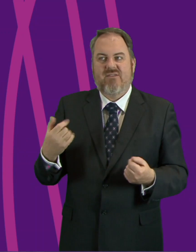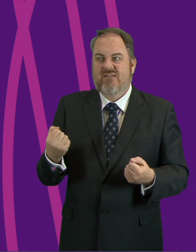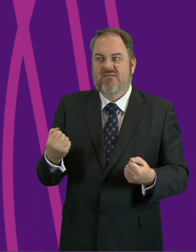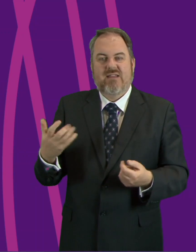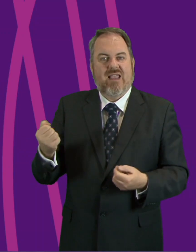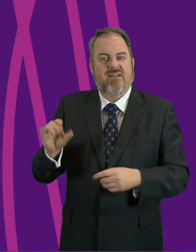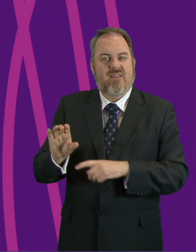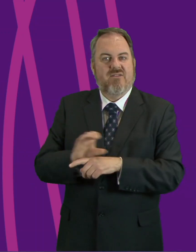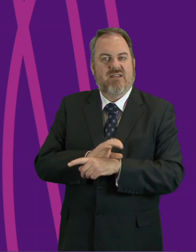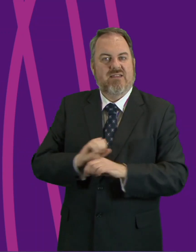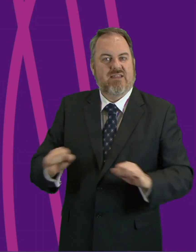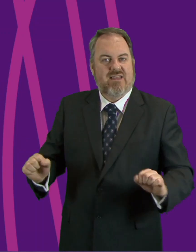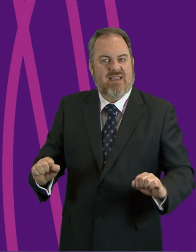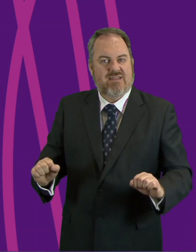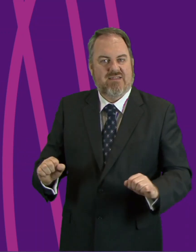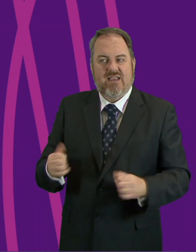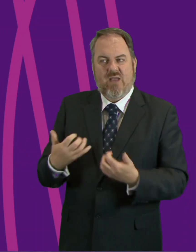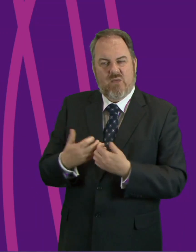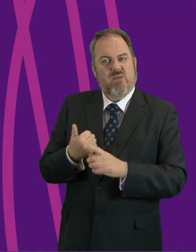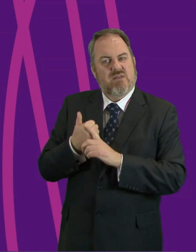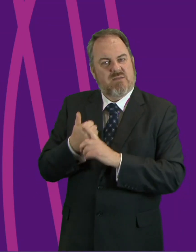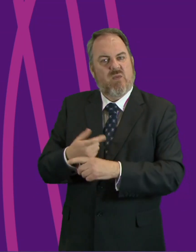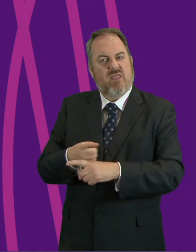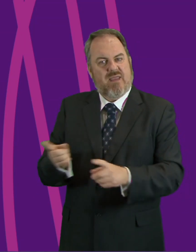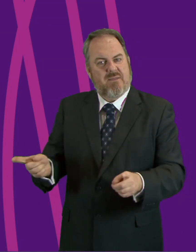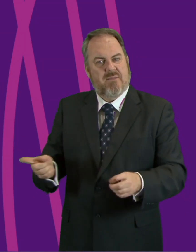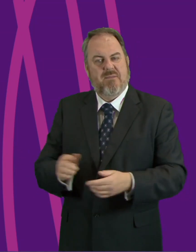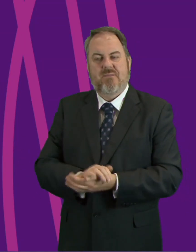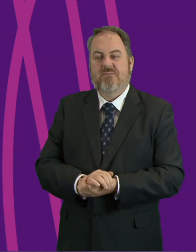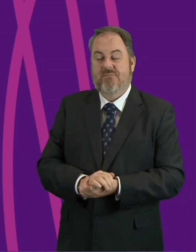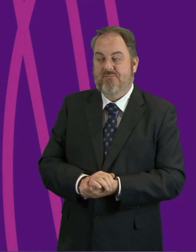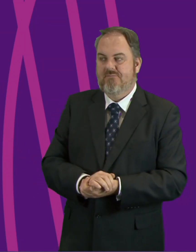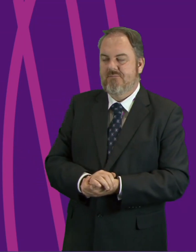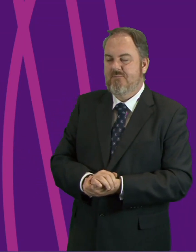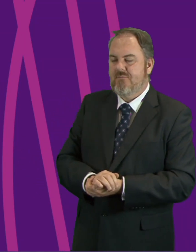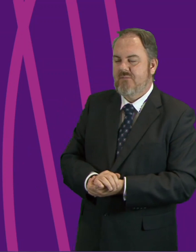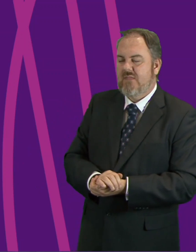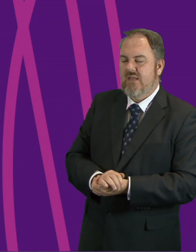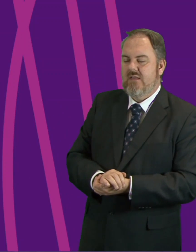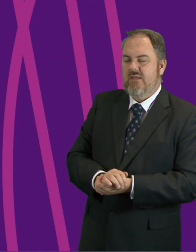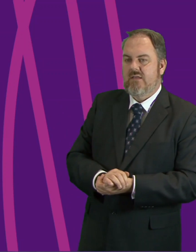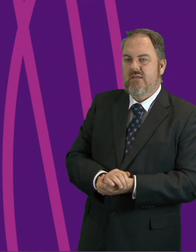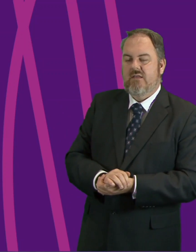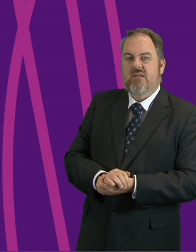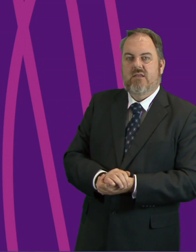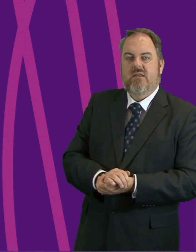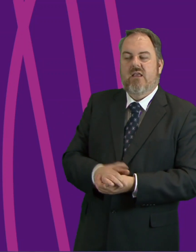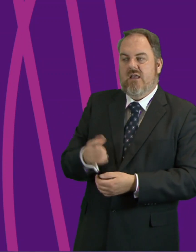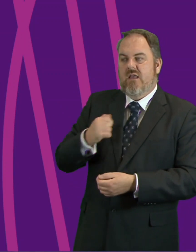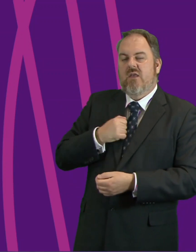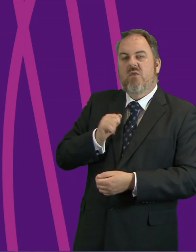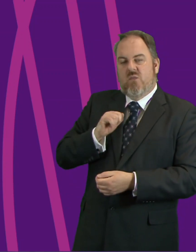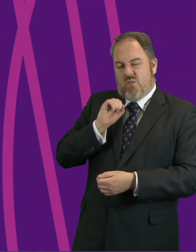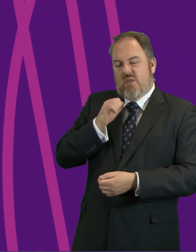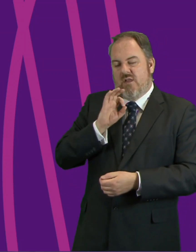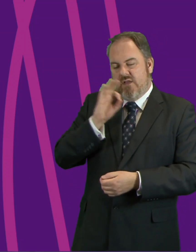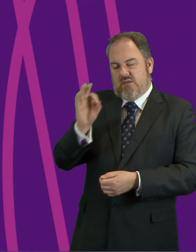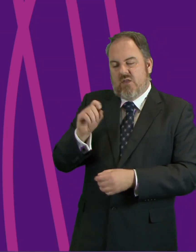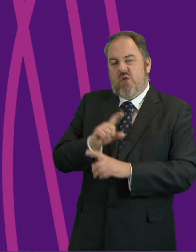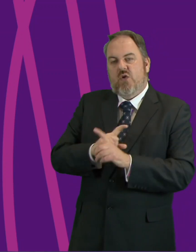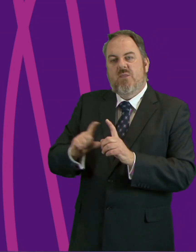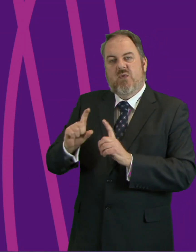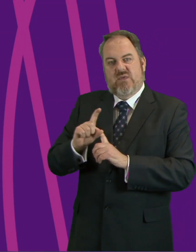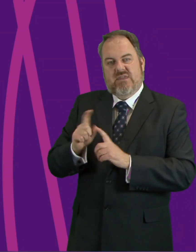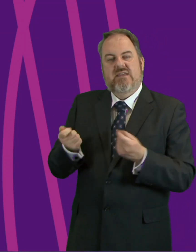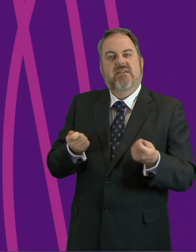transparent and well publicised? First Minister. I'm maybe helpful if I ask the Community Secretary to either speak to or